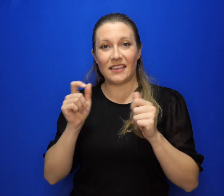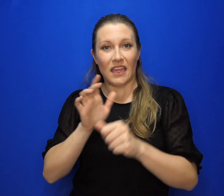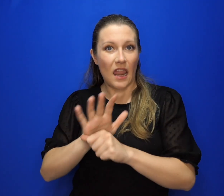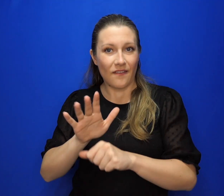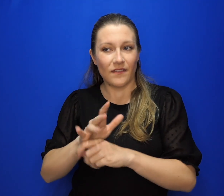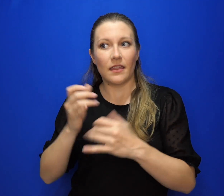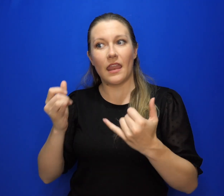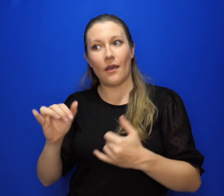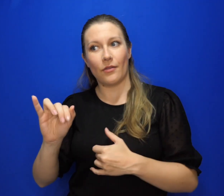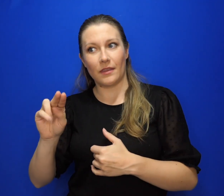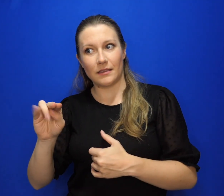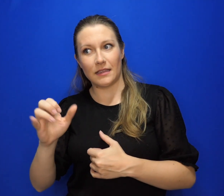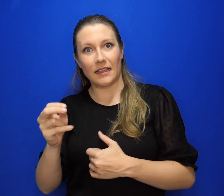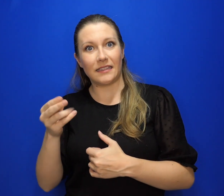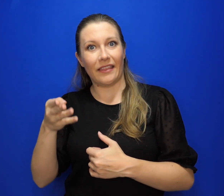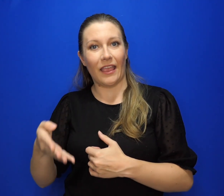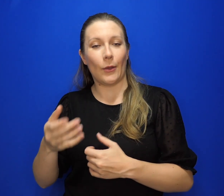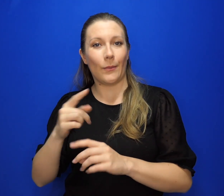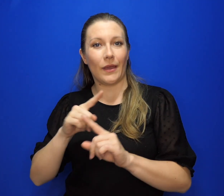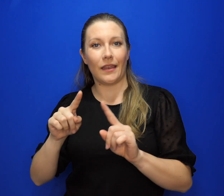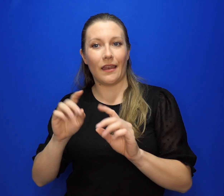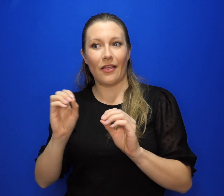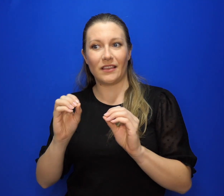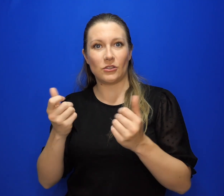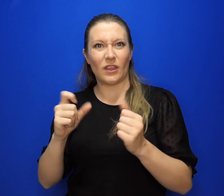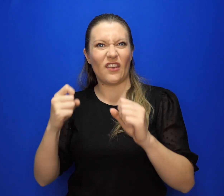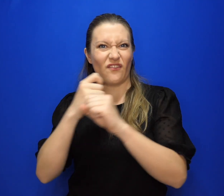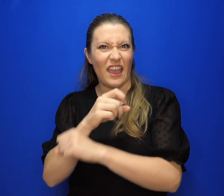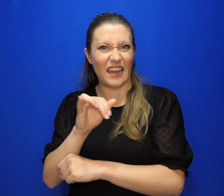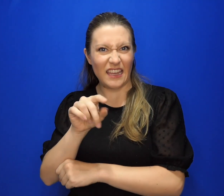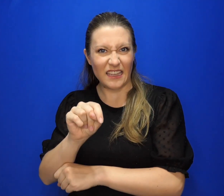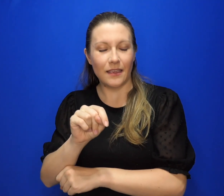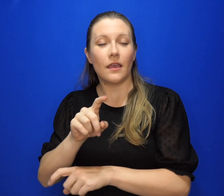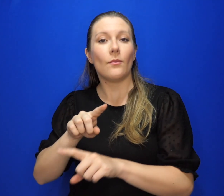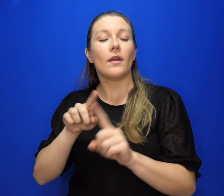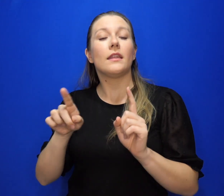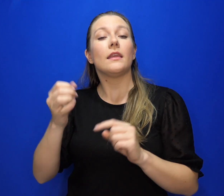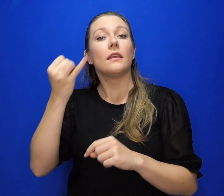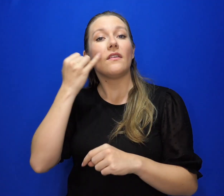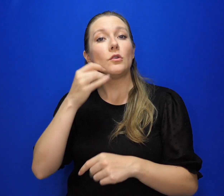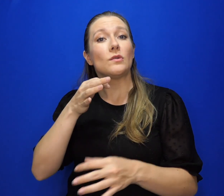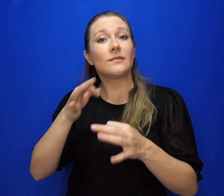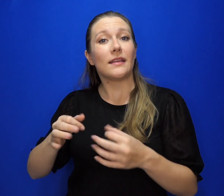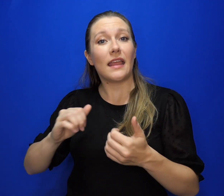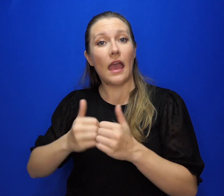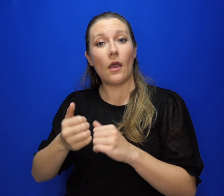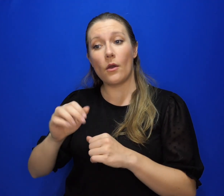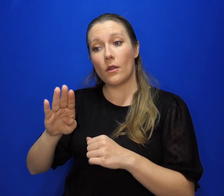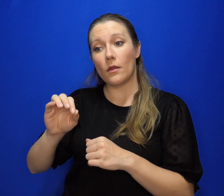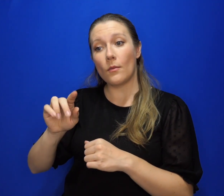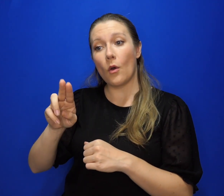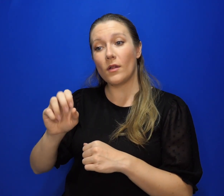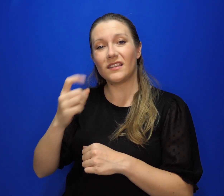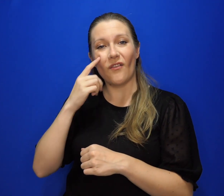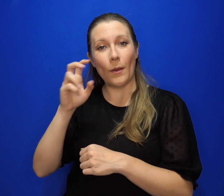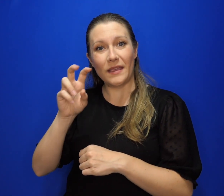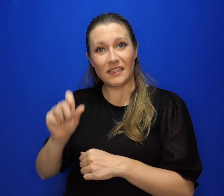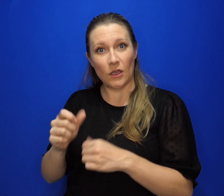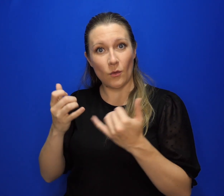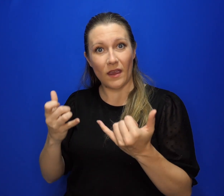nothing's combating it. If you explain how to bolus for pizza right now, that will solidify my example. Would you do that